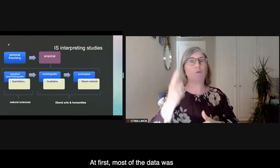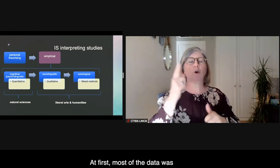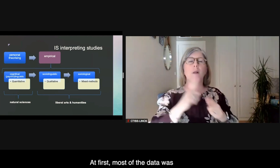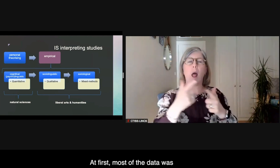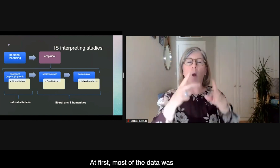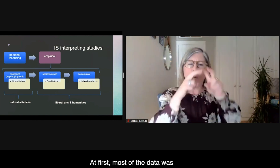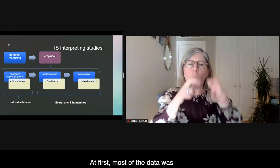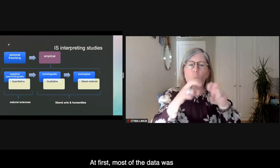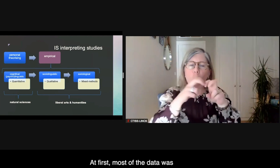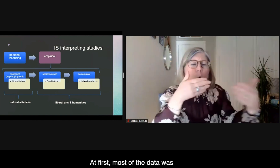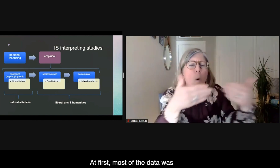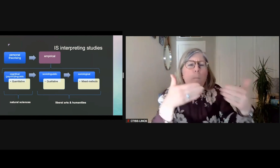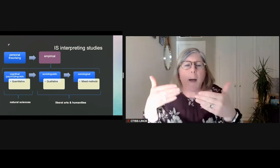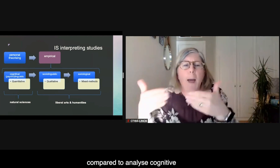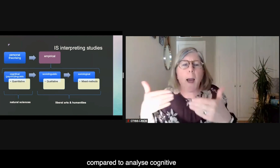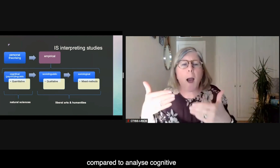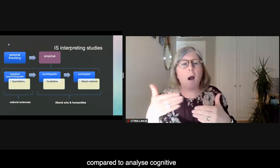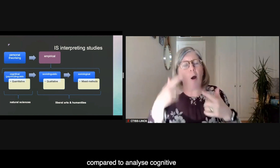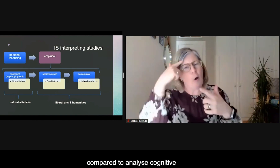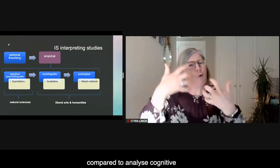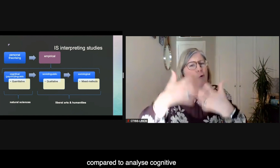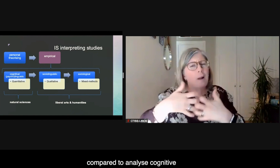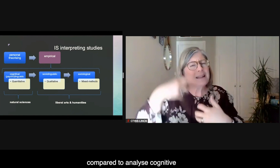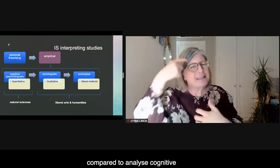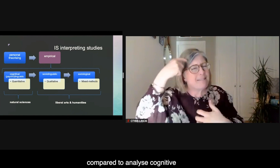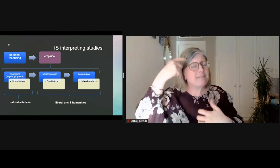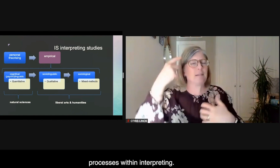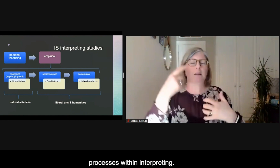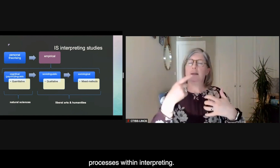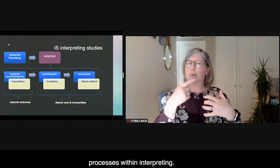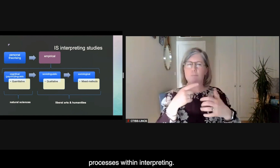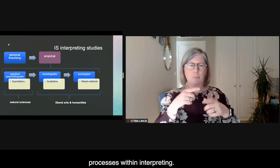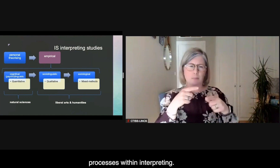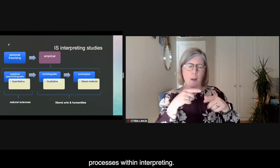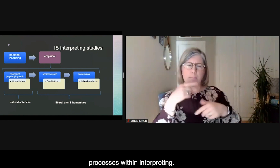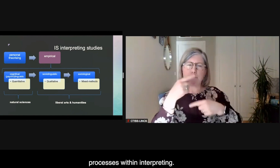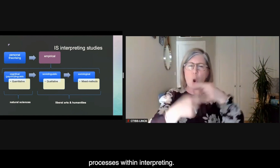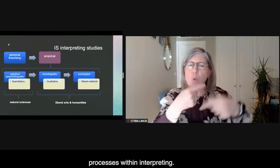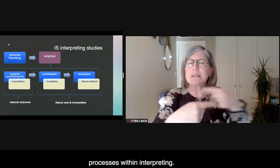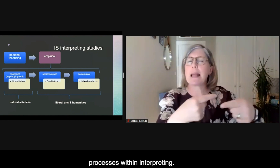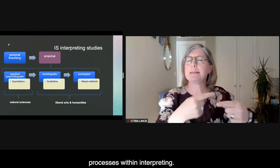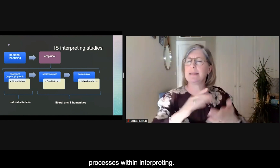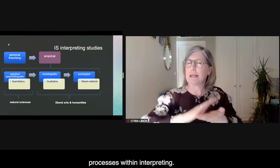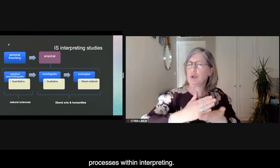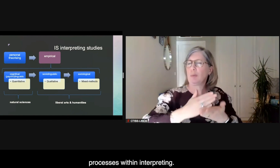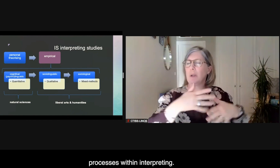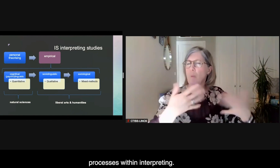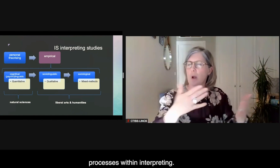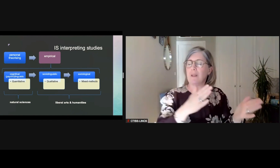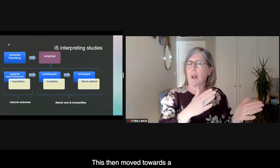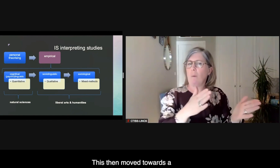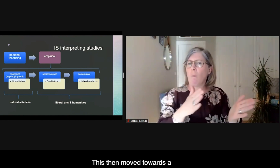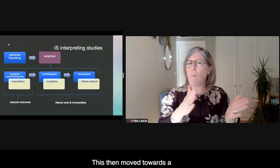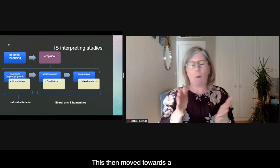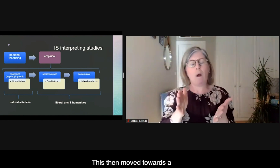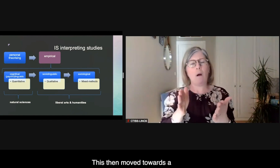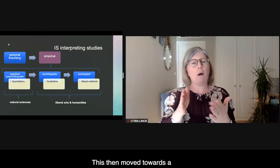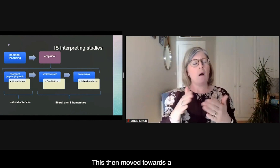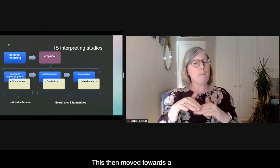At first, most of the data was compared to analyze cognitive processes within interpreting. This then moved